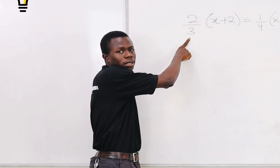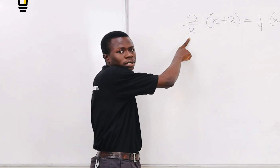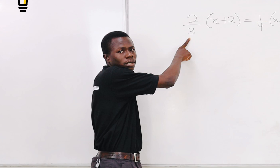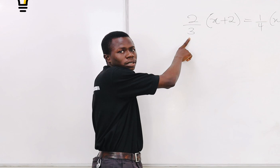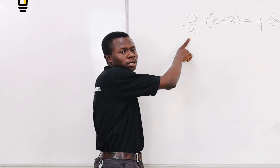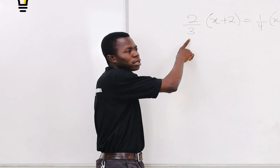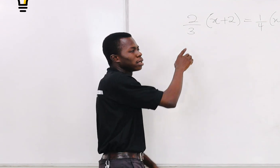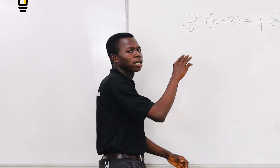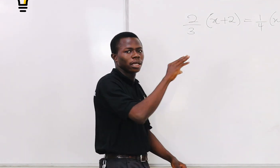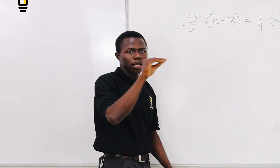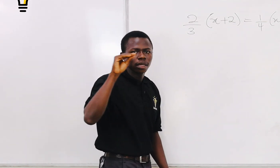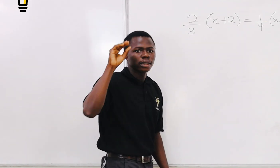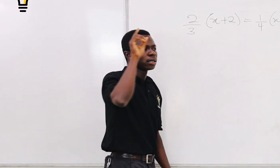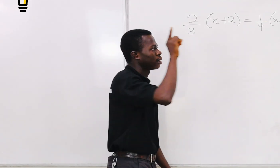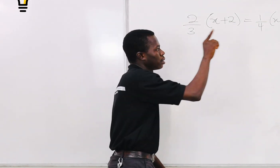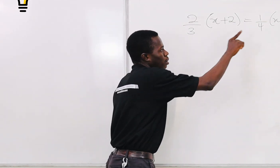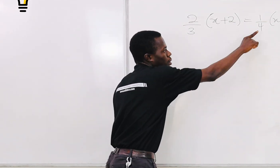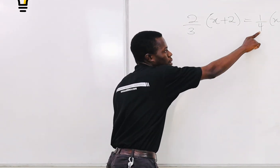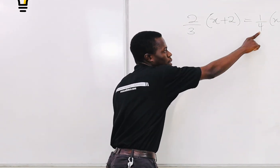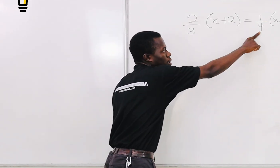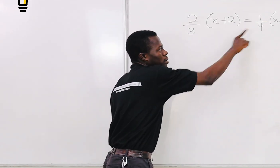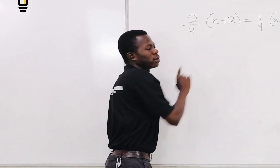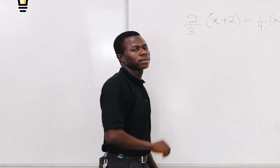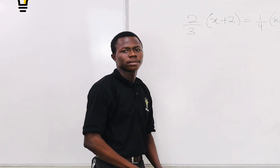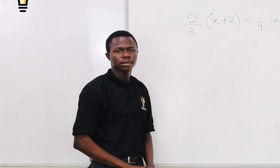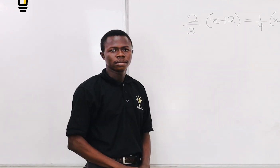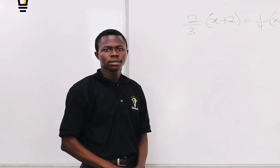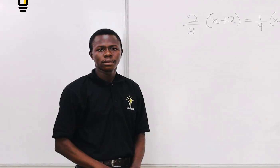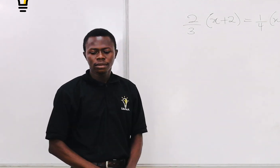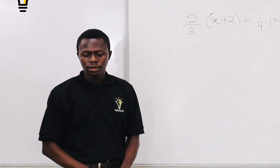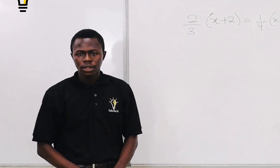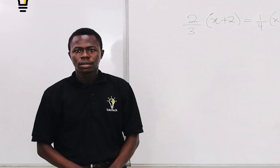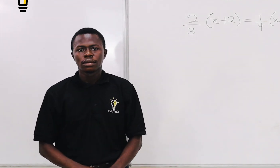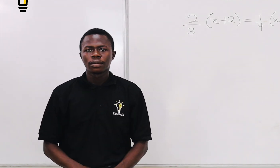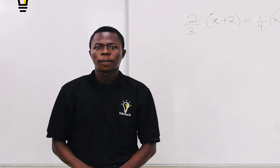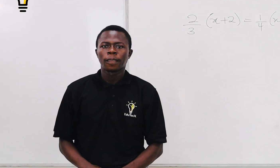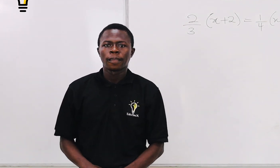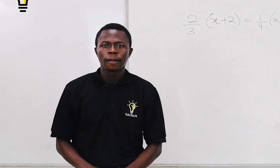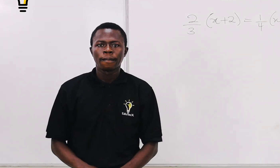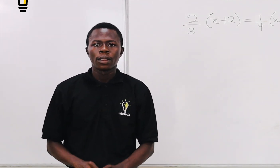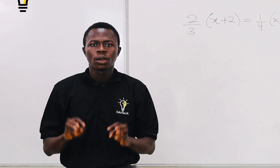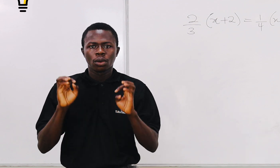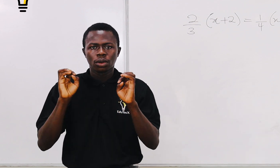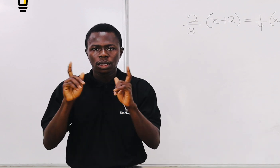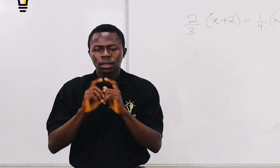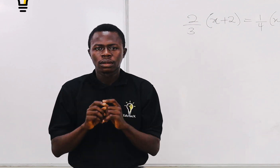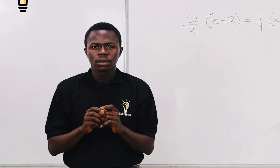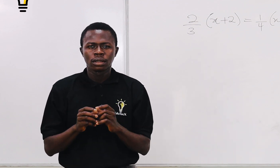can see clearly on the board, is 3 for the first one, and the second one, the denominator is 4.